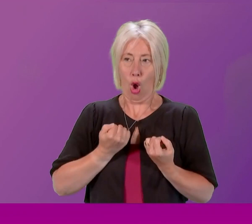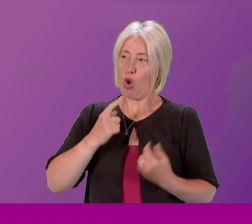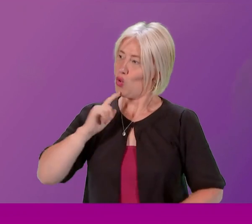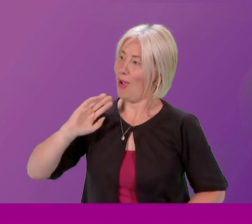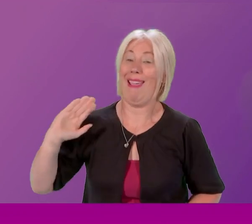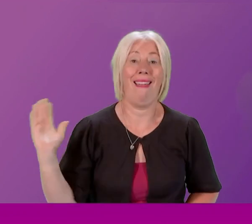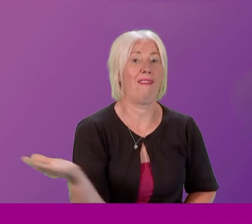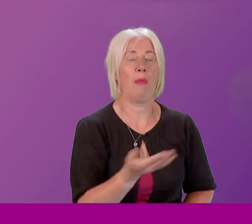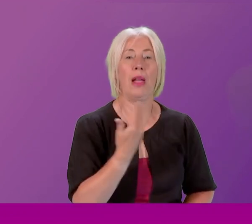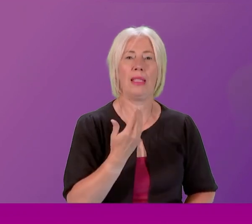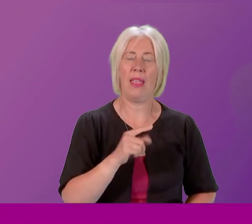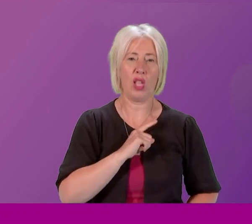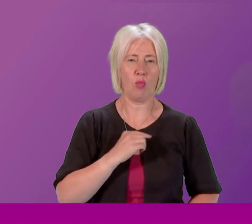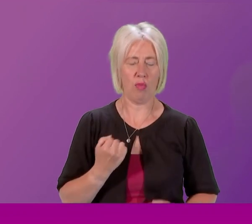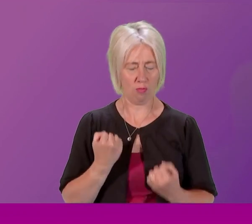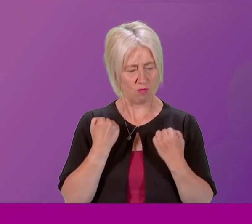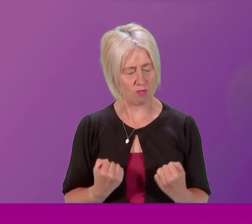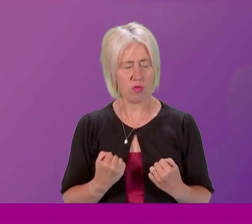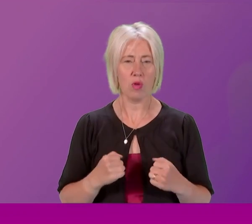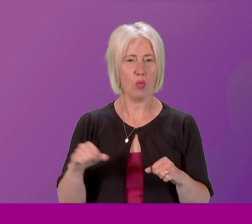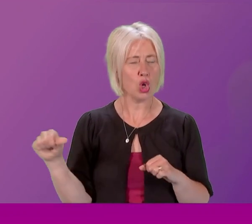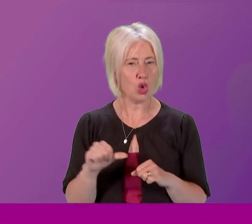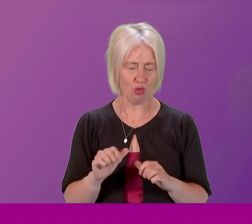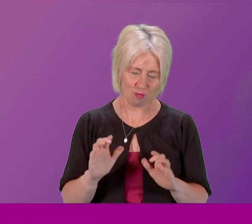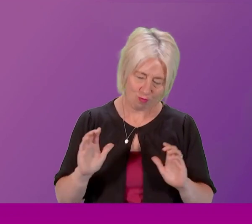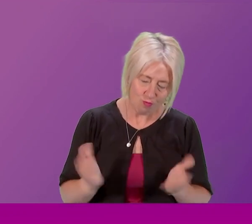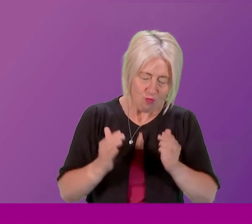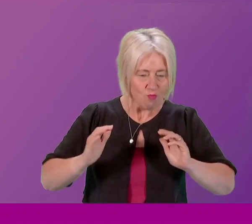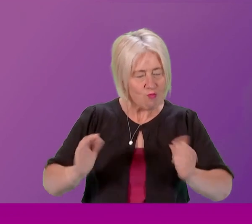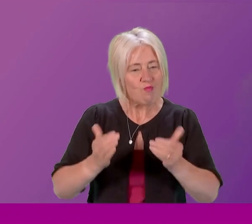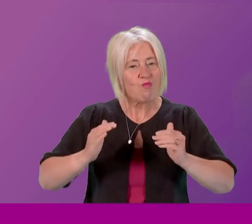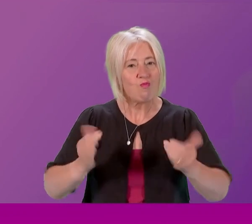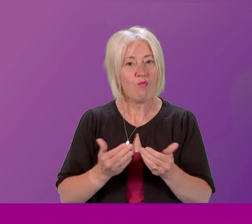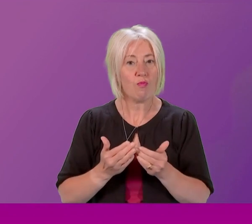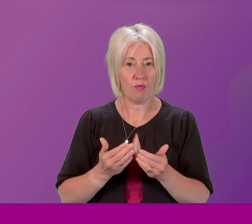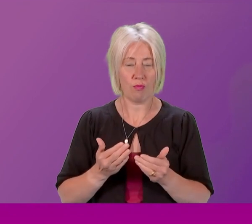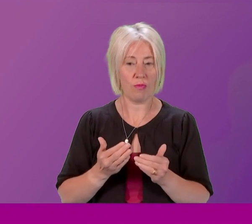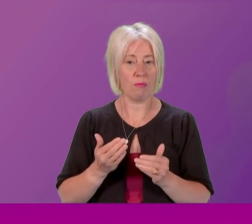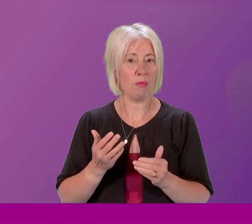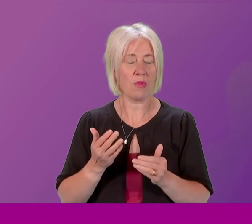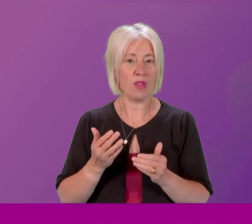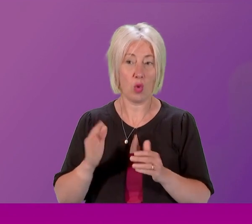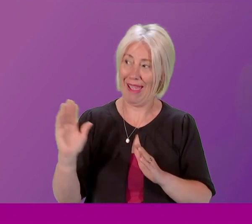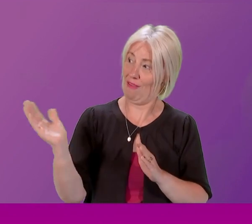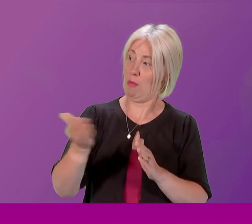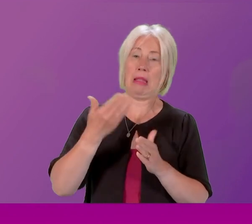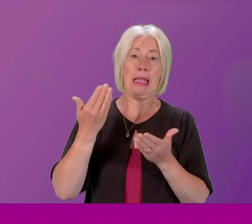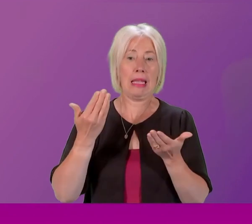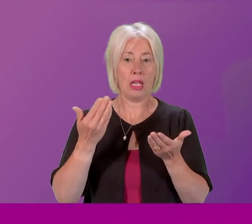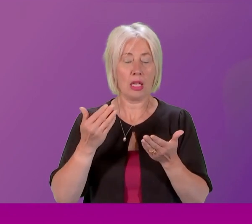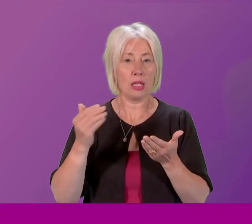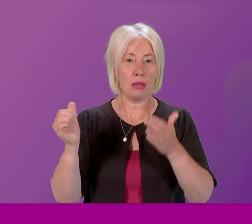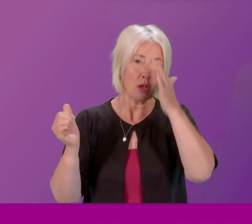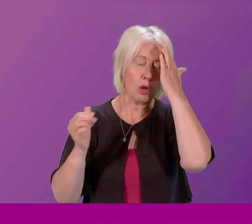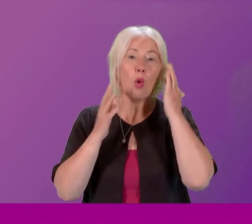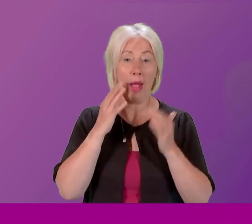and I think that's why I feel very strongly about nurturing music right, I mean, as soon as we, you know, are in